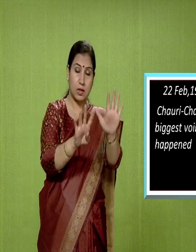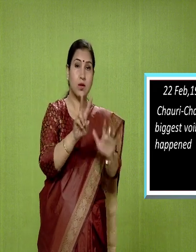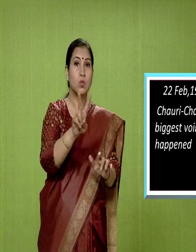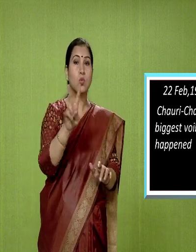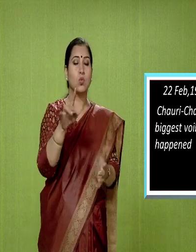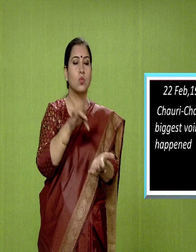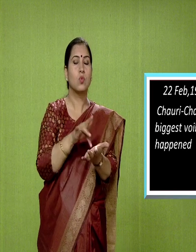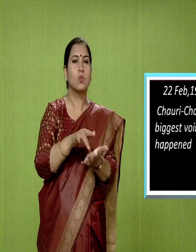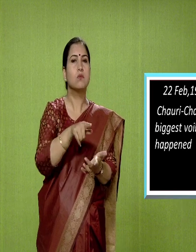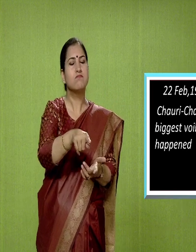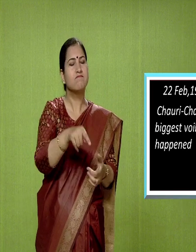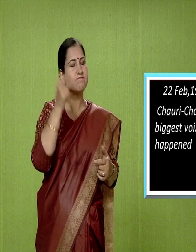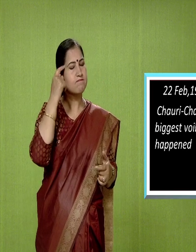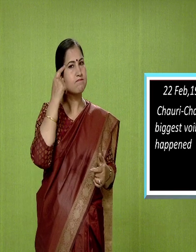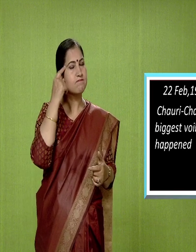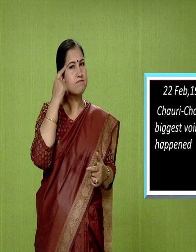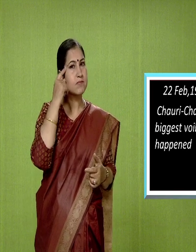in UP,